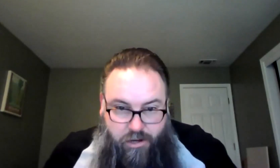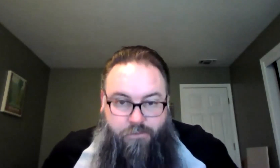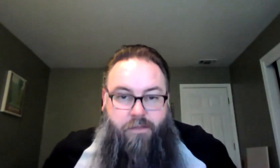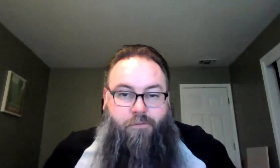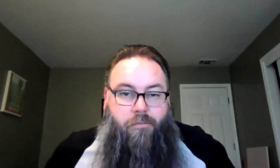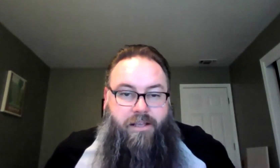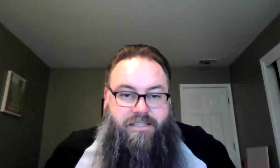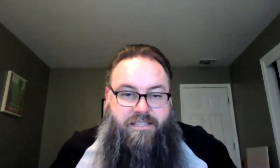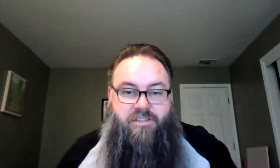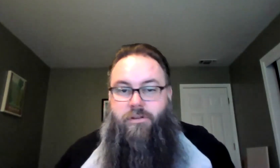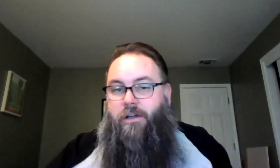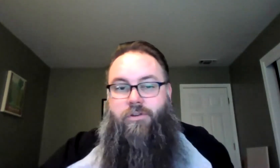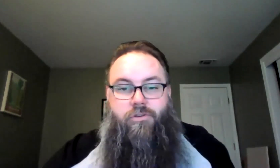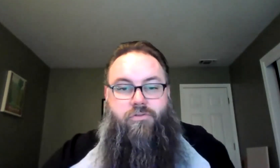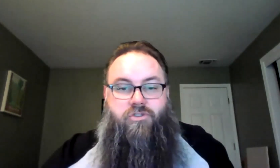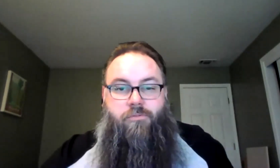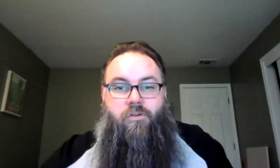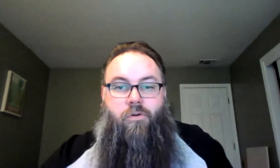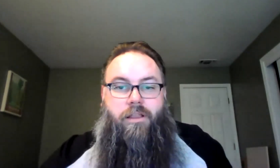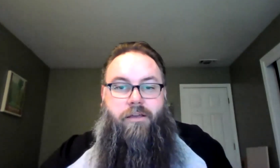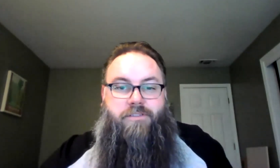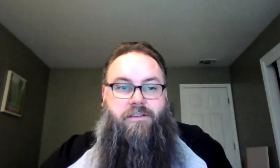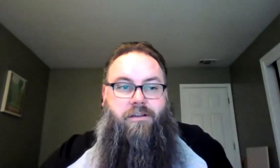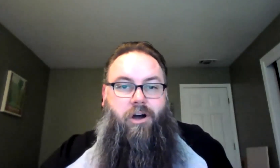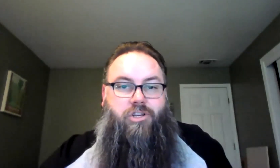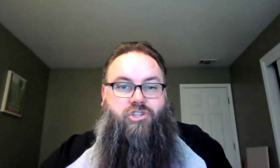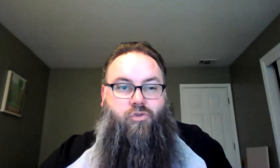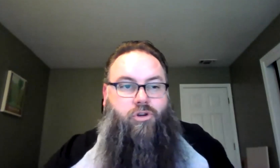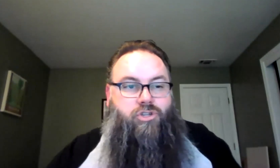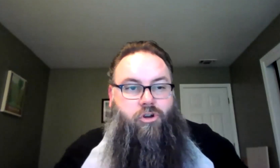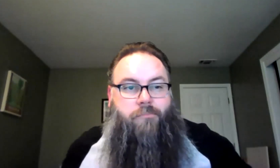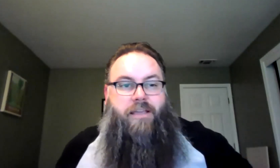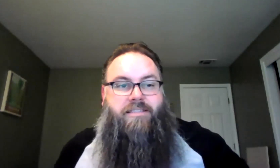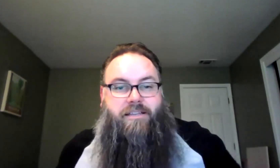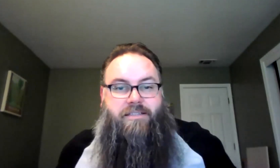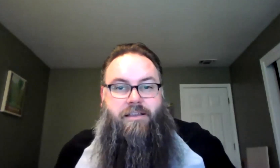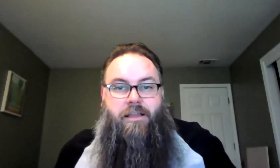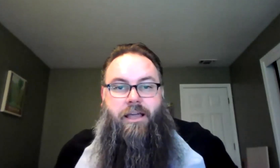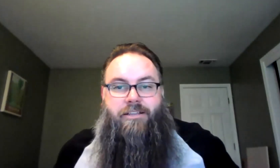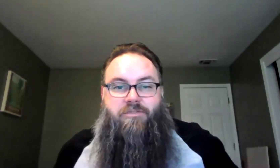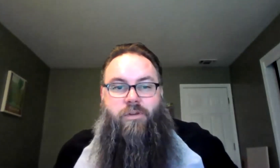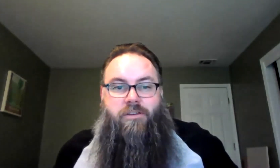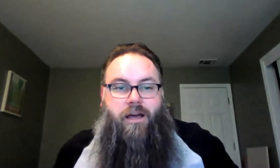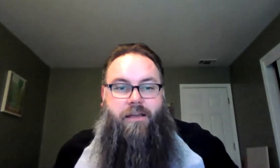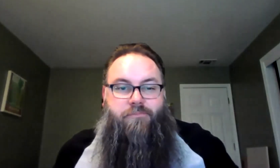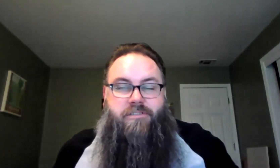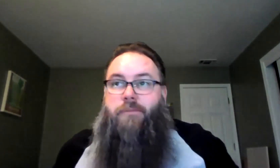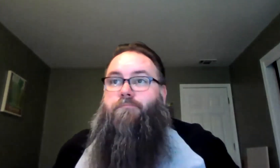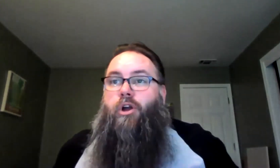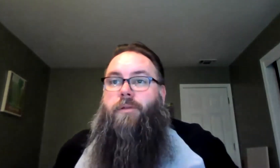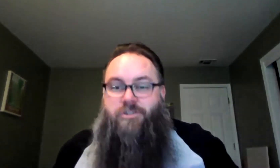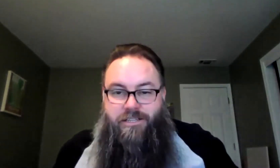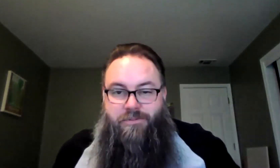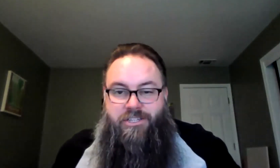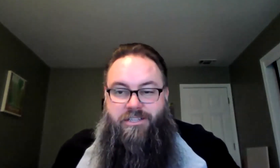And this is to clarify the form. Yes, this is to allow you to use Uber or Lyft on a short-term basis, as we do not have